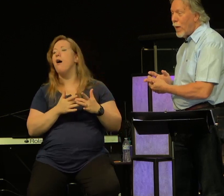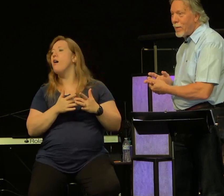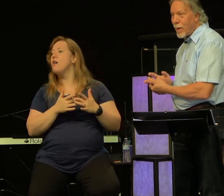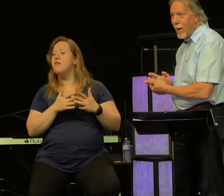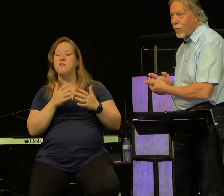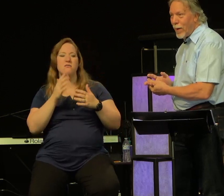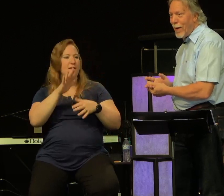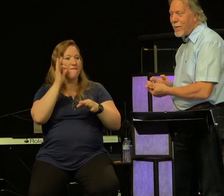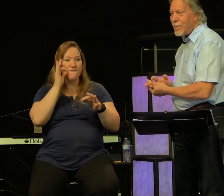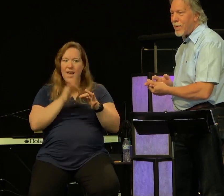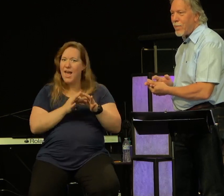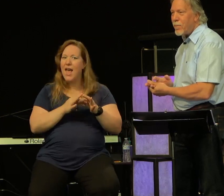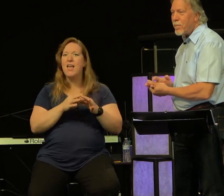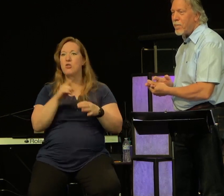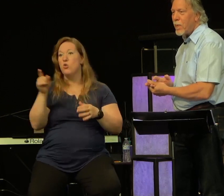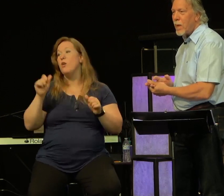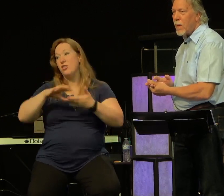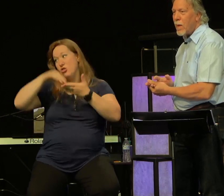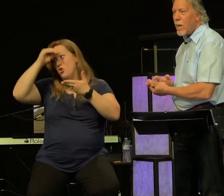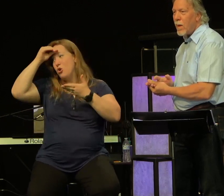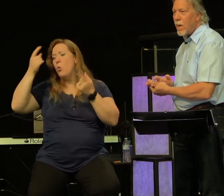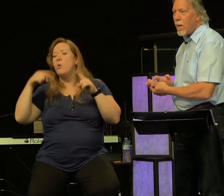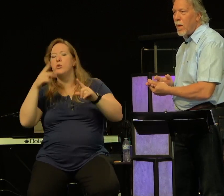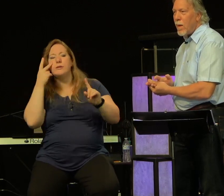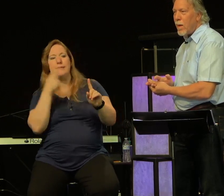where their faith level is.